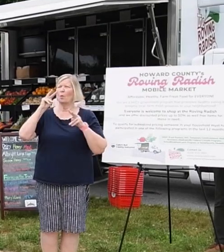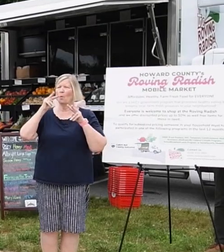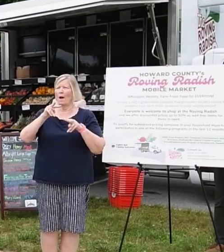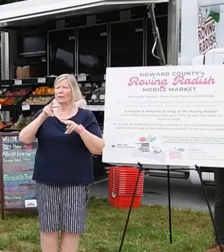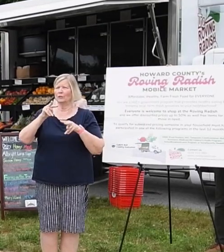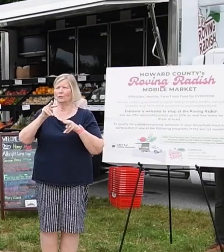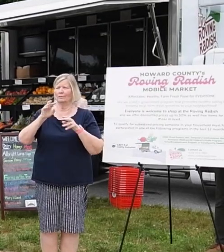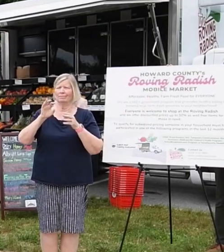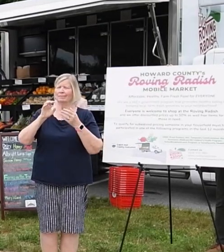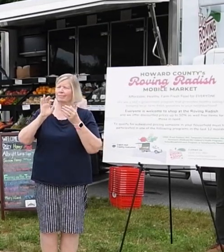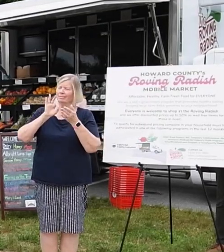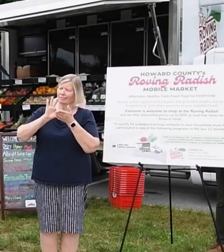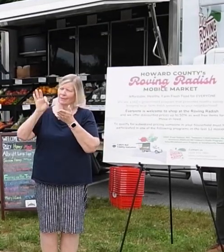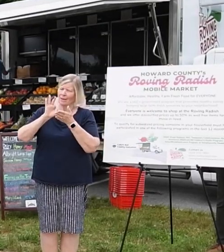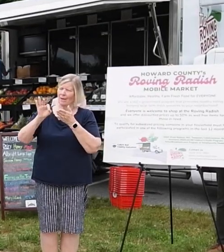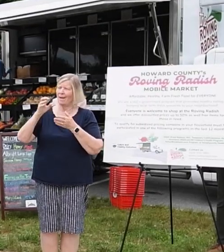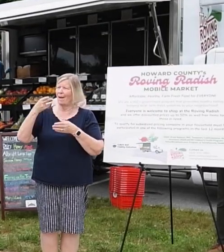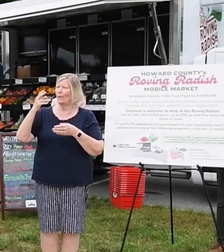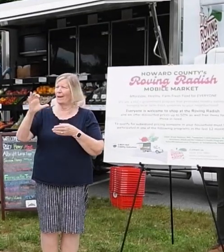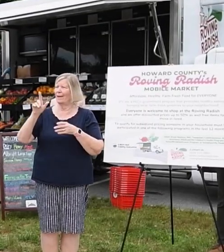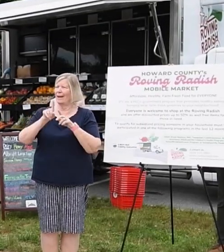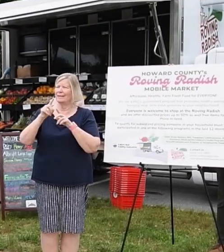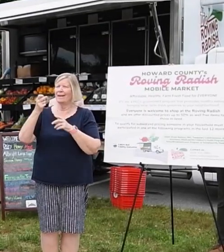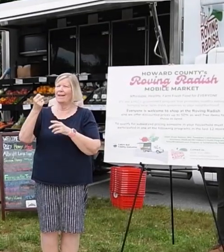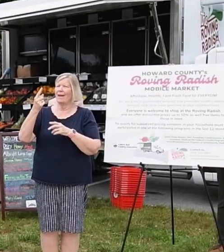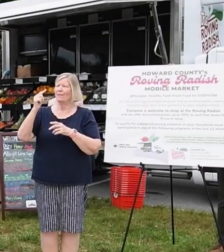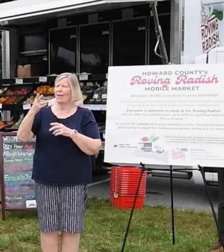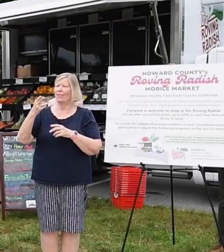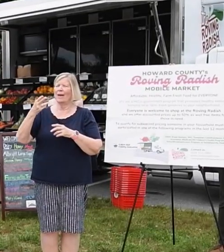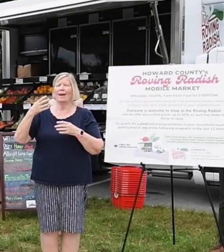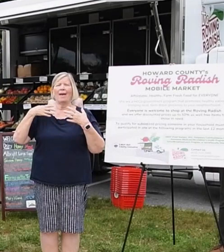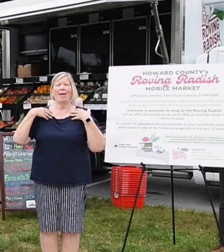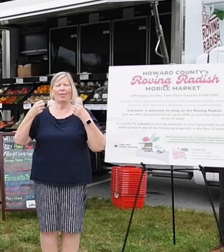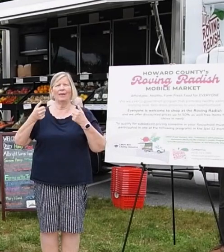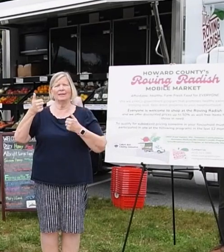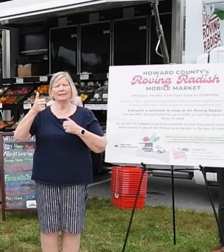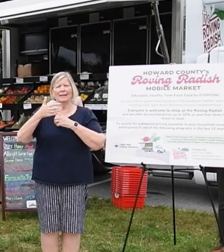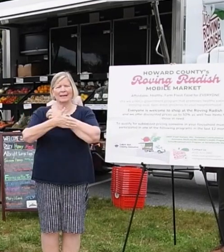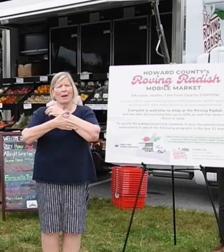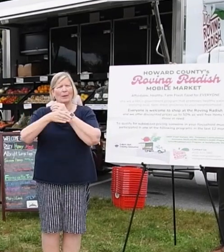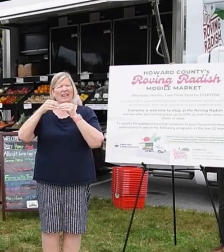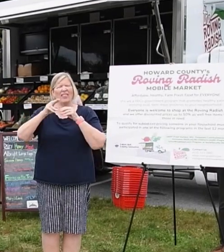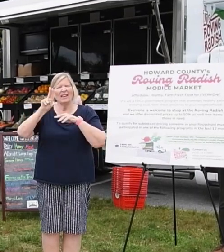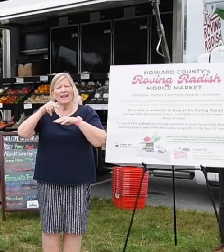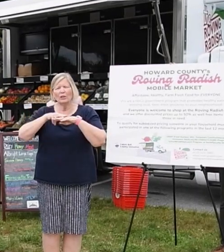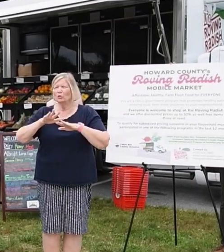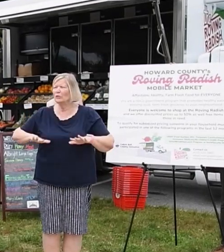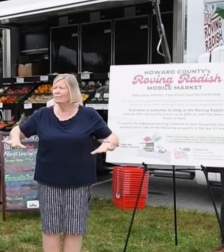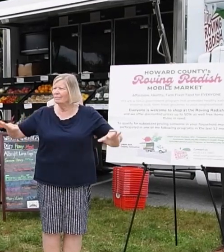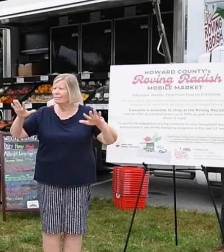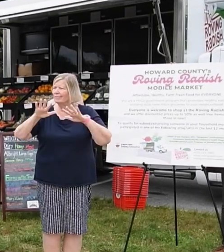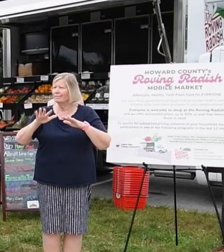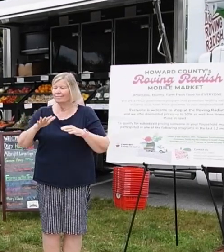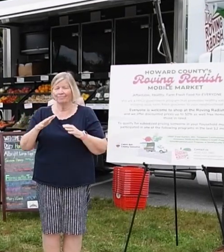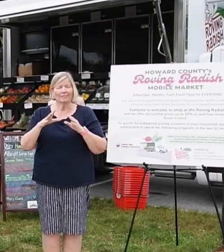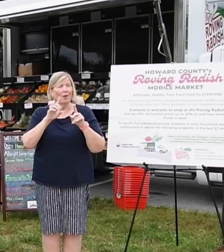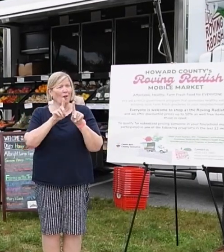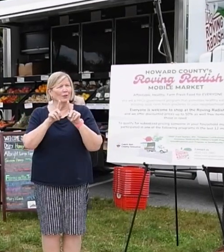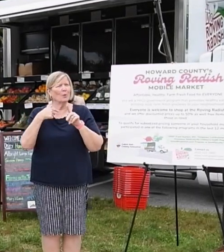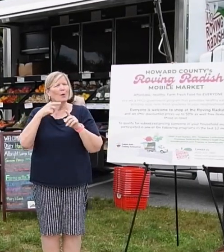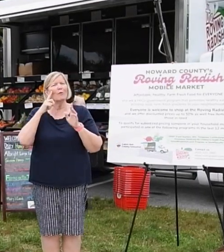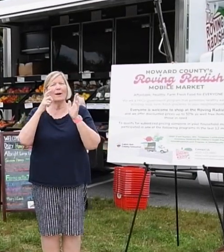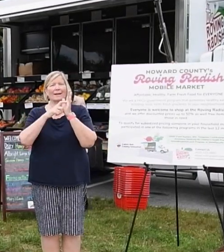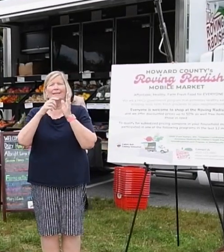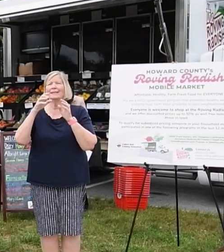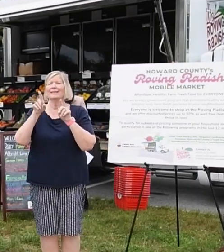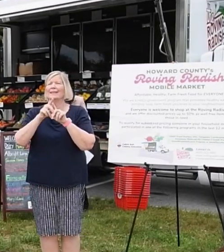County as the 11th healthiest county in the nation. In addition, we were recognized as the healthiest